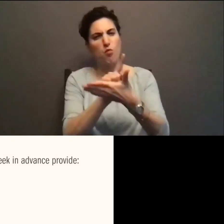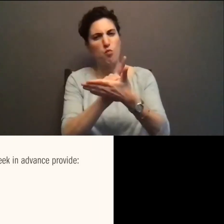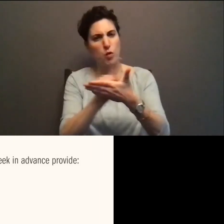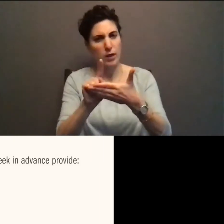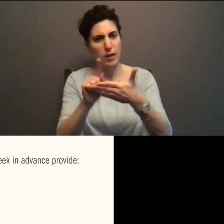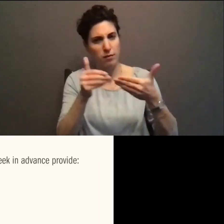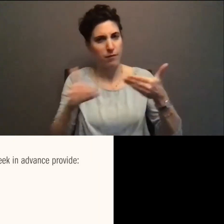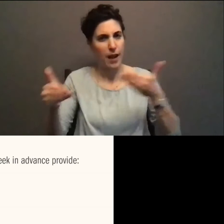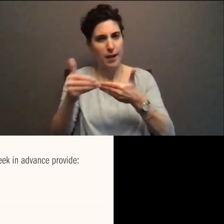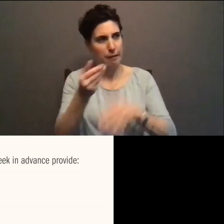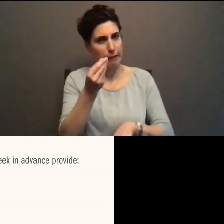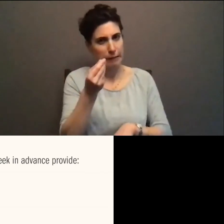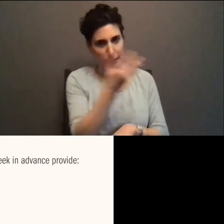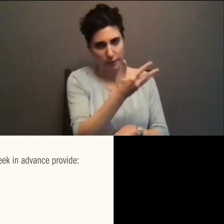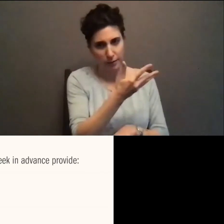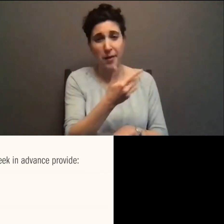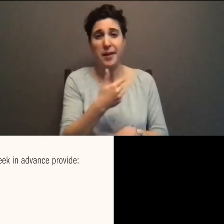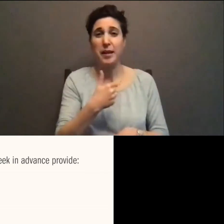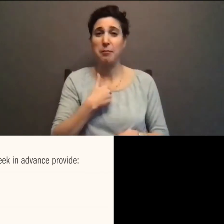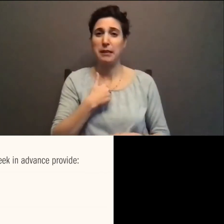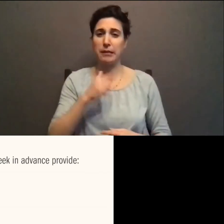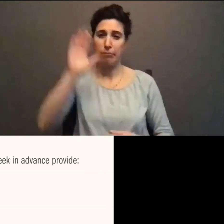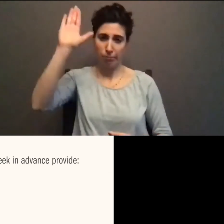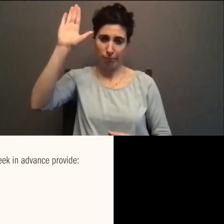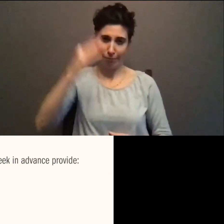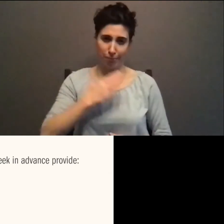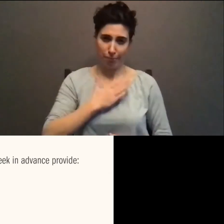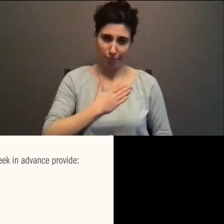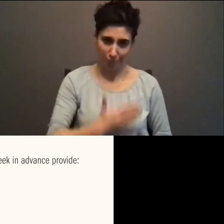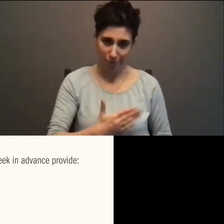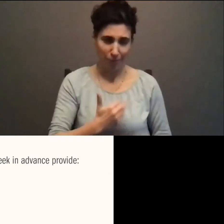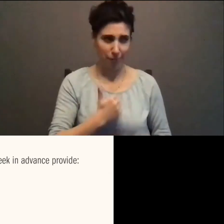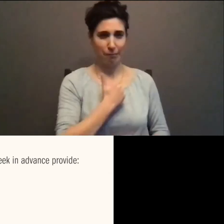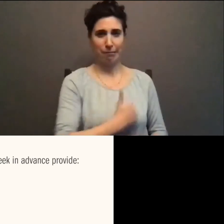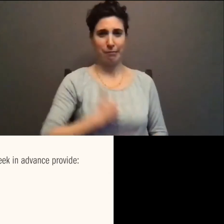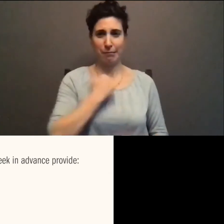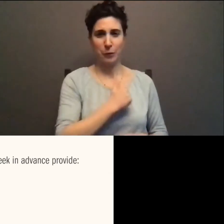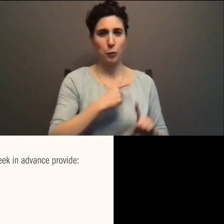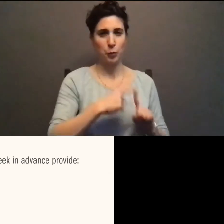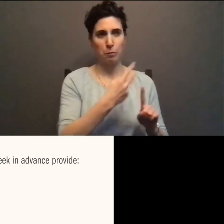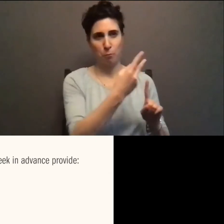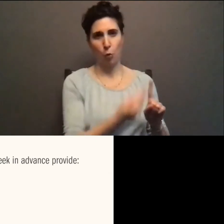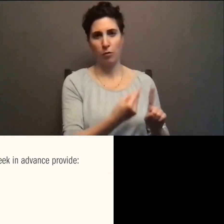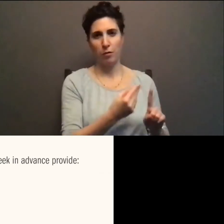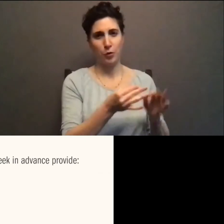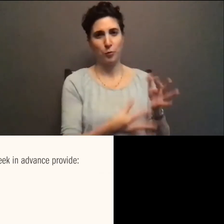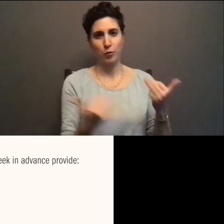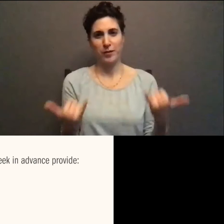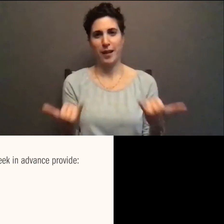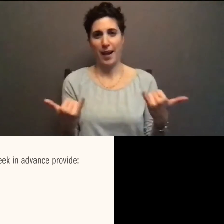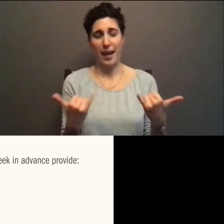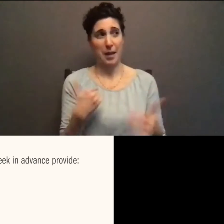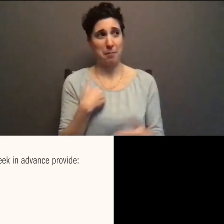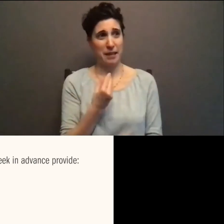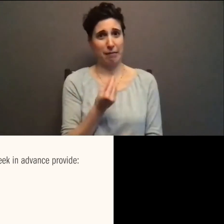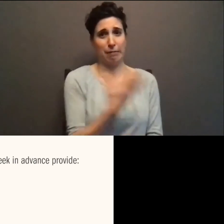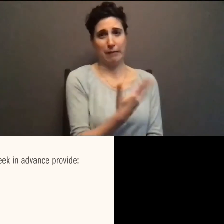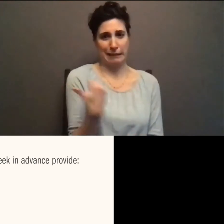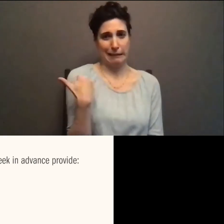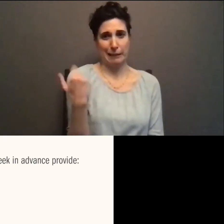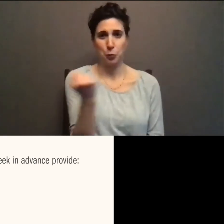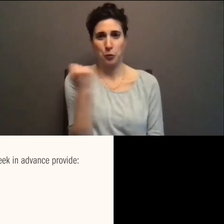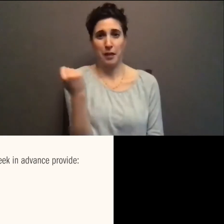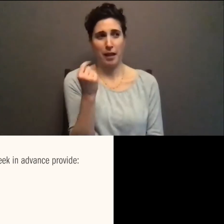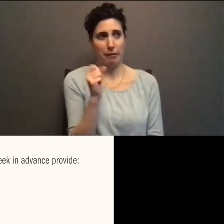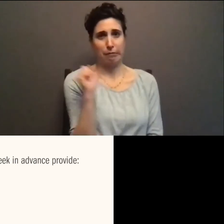to take this moment to call myself out and apologize to our interpreters because I didn't get it to them until Tuesday this